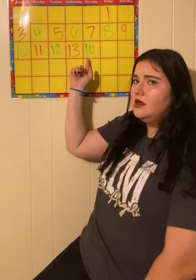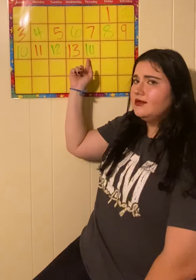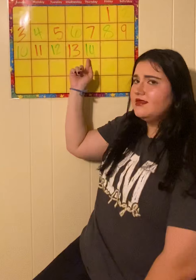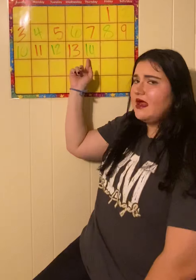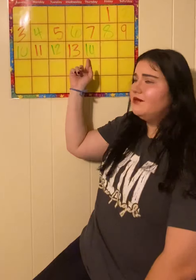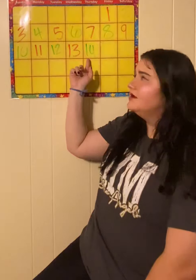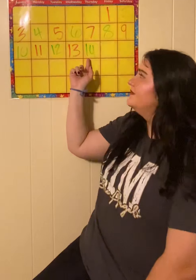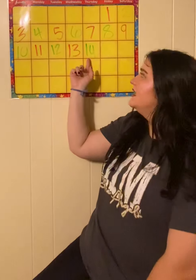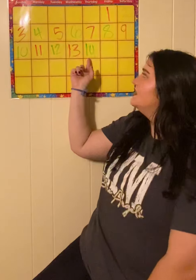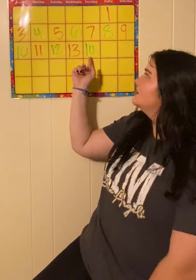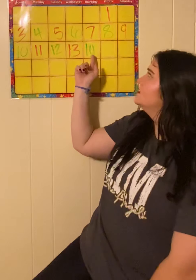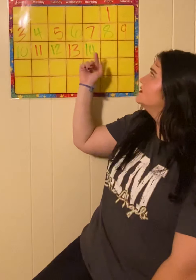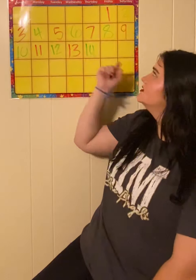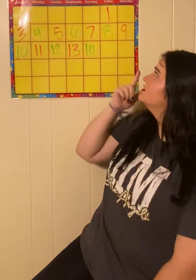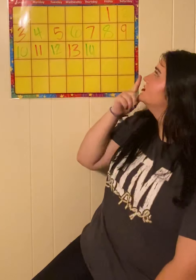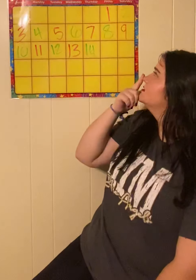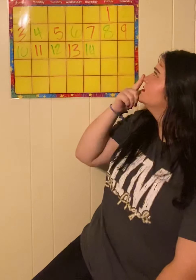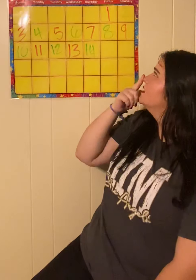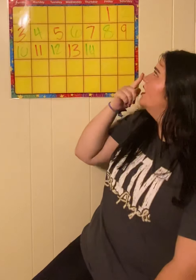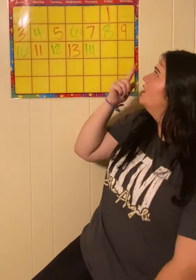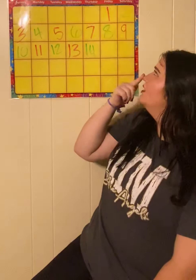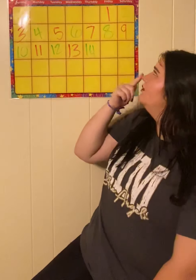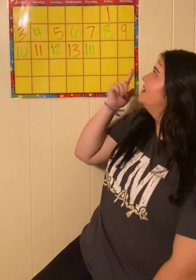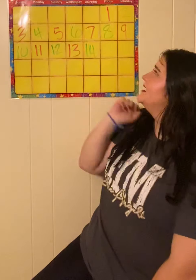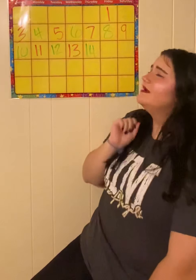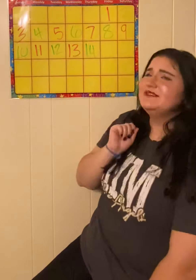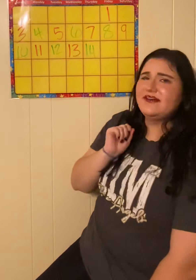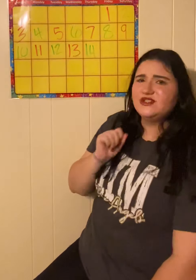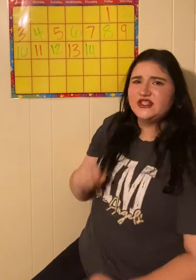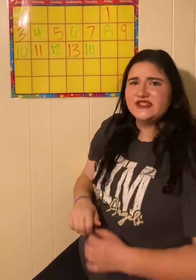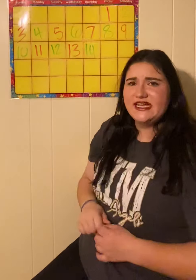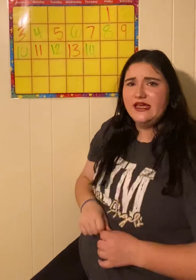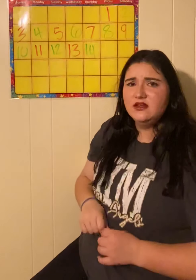then that would make, what day comes after Thursday?